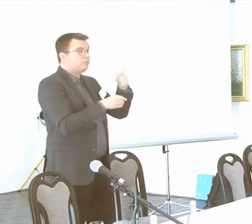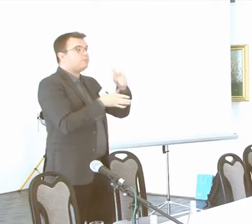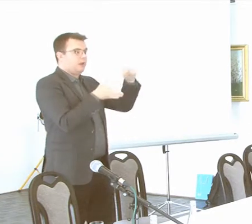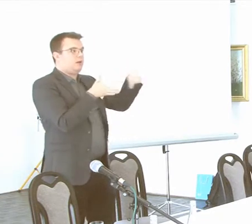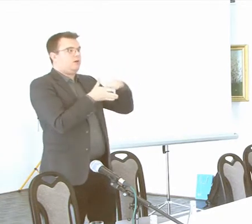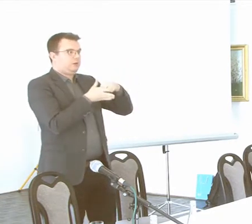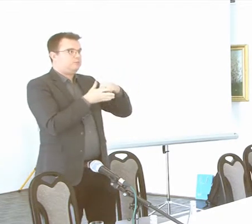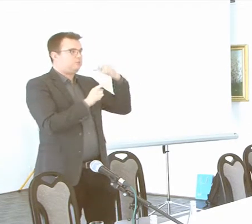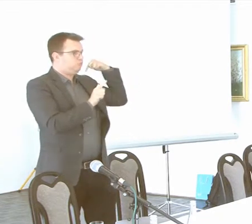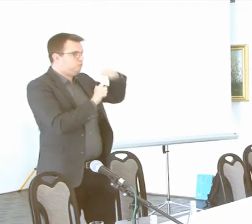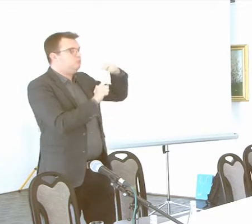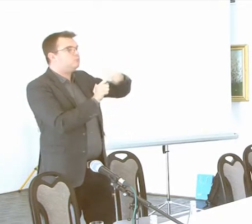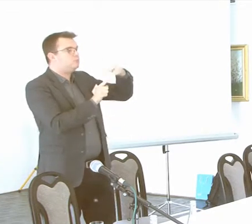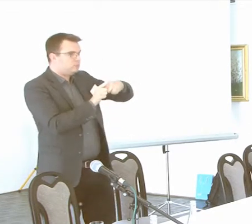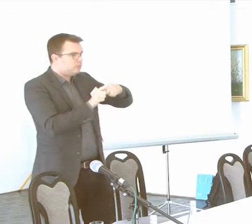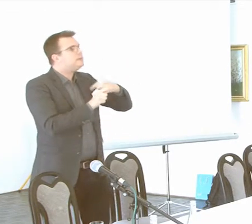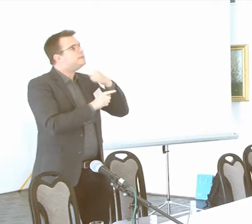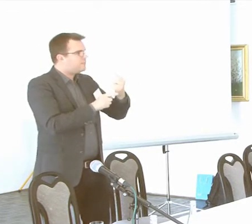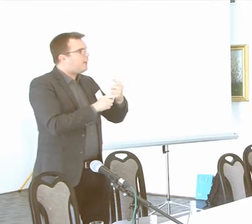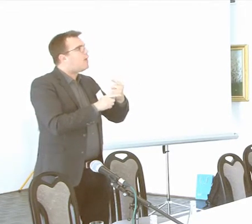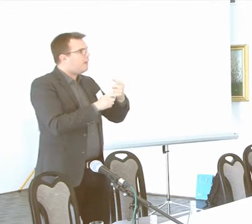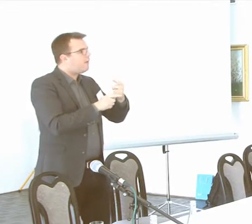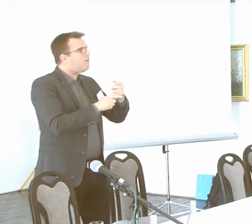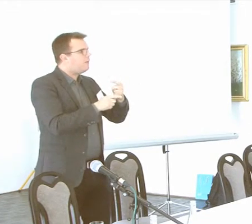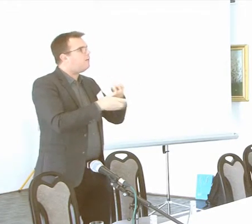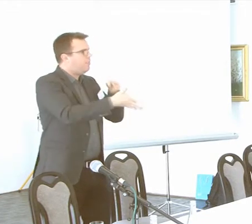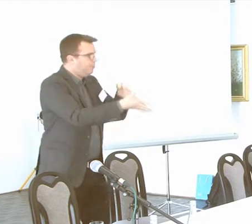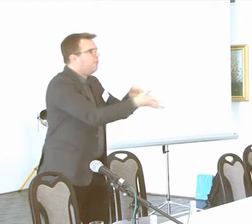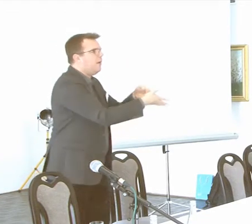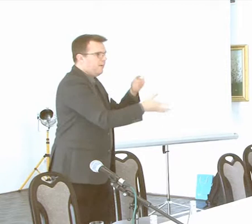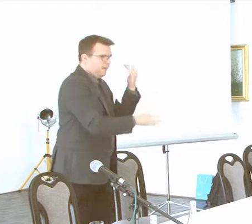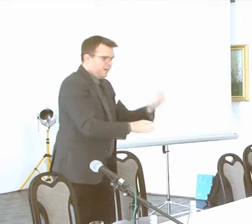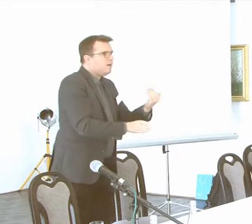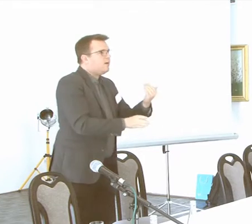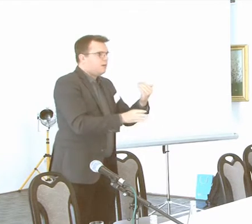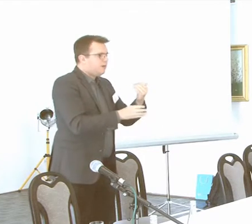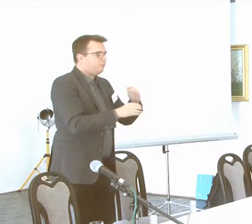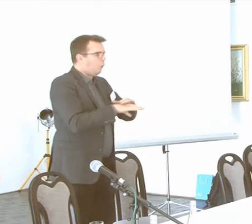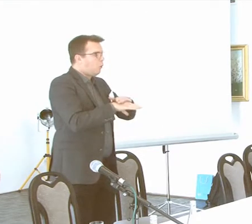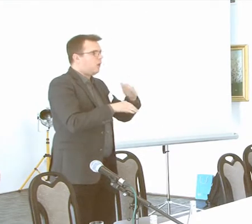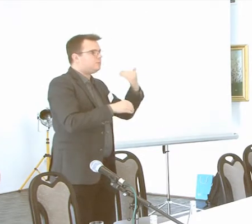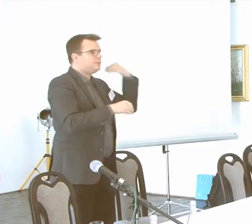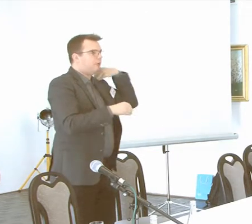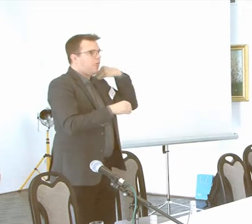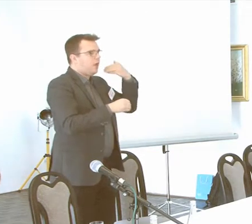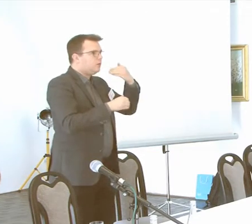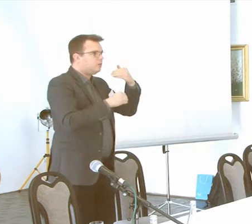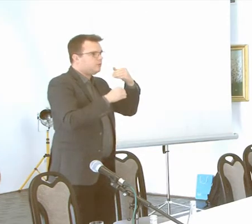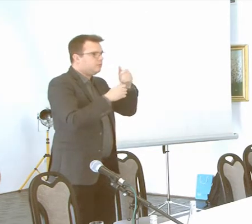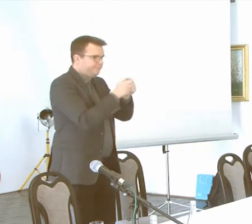the Danish Deaf Association, we have had contact from some of our members telling that they see this as a hindrance. They feel it's too